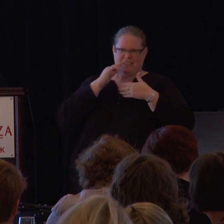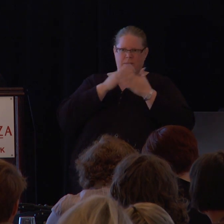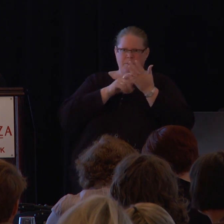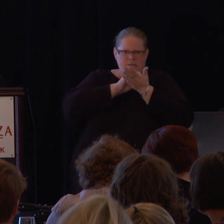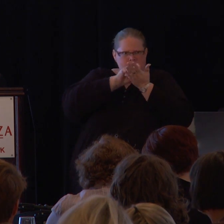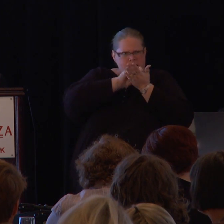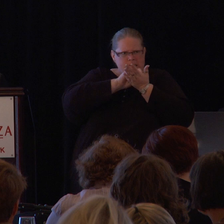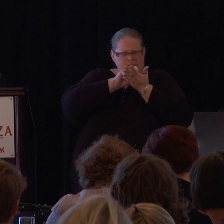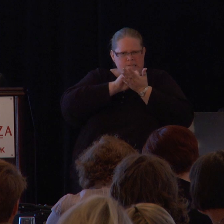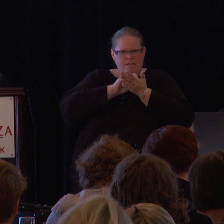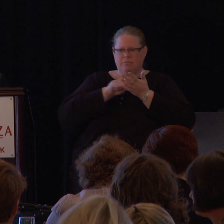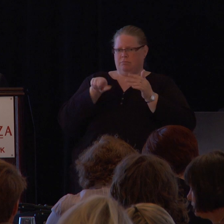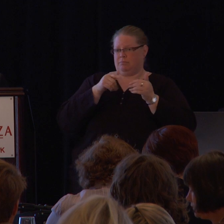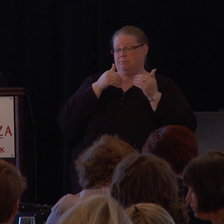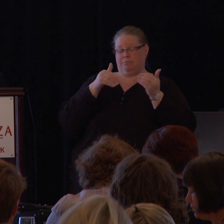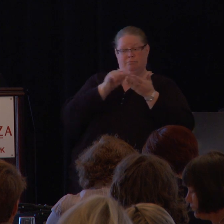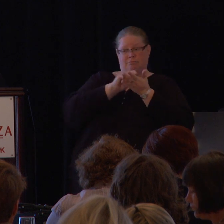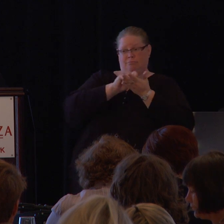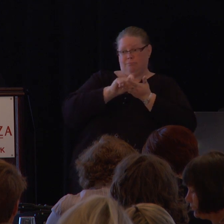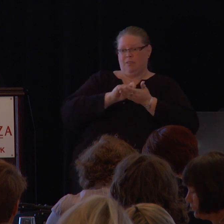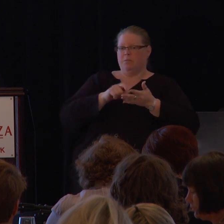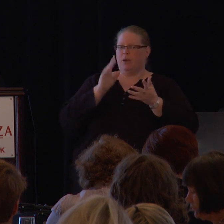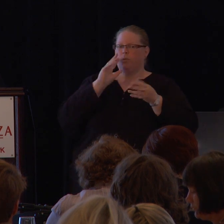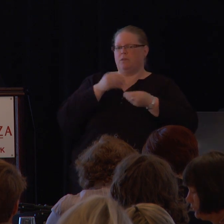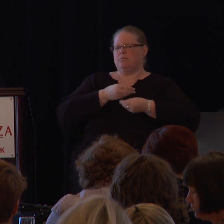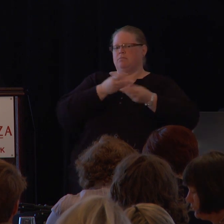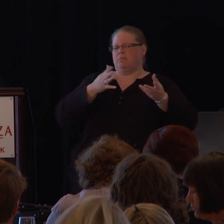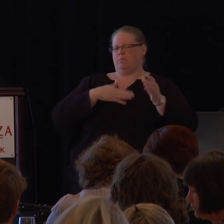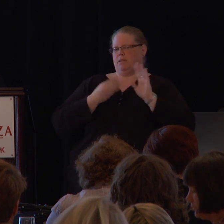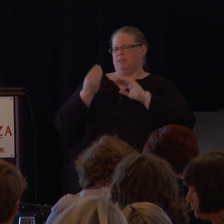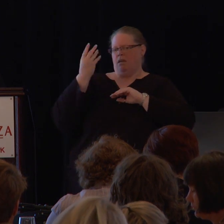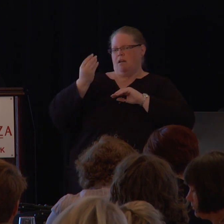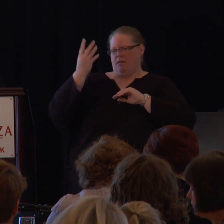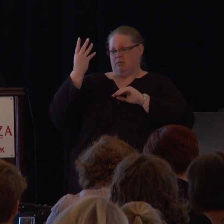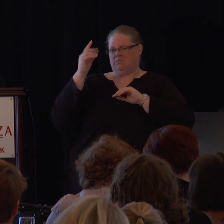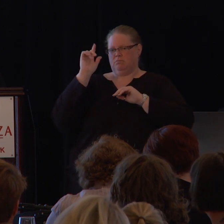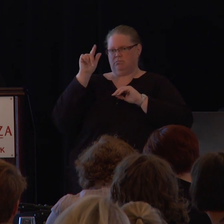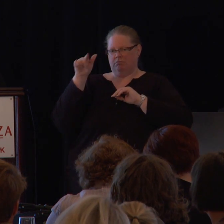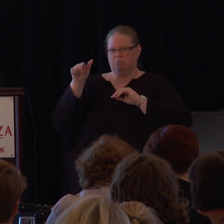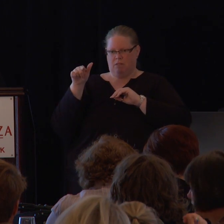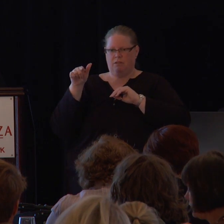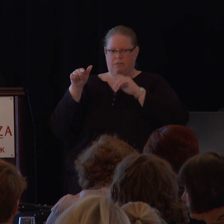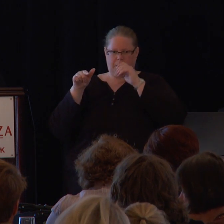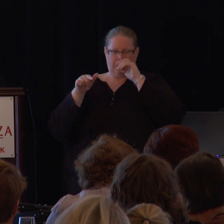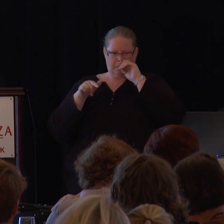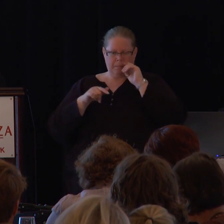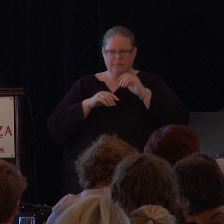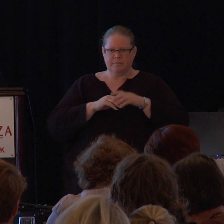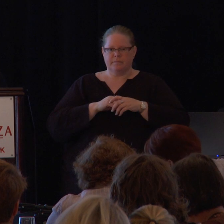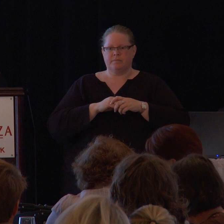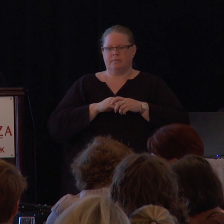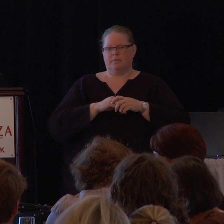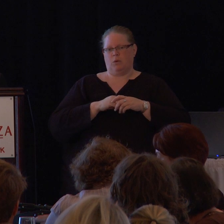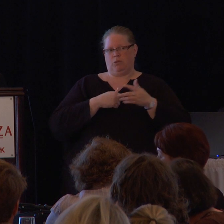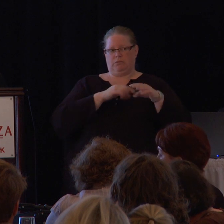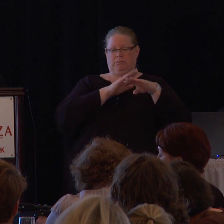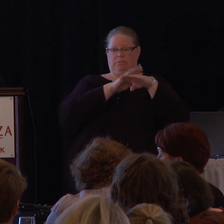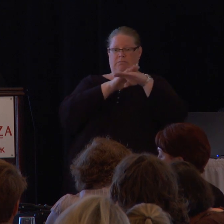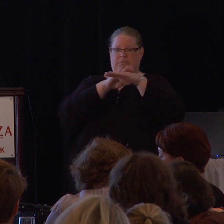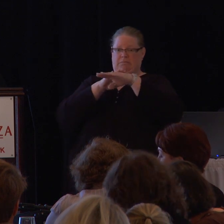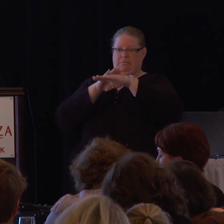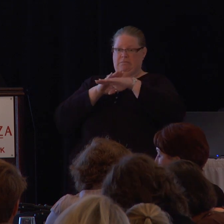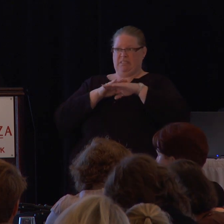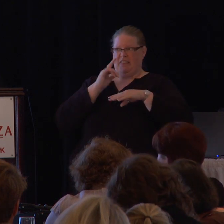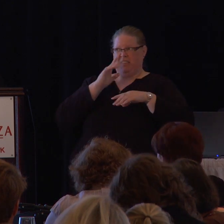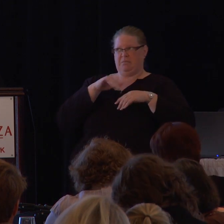notes, and take as many notes as you want, but the slides will be available, and I think there's, just to perhaps forewarn you, I think there's